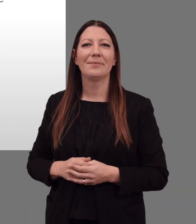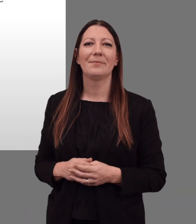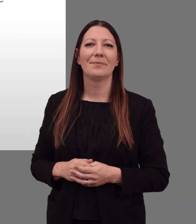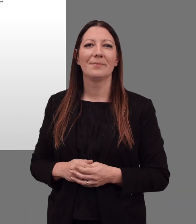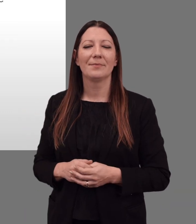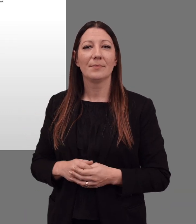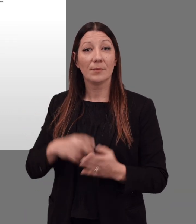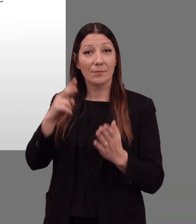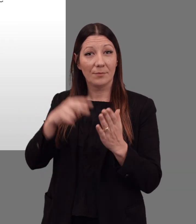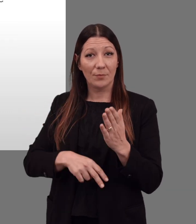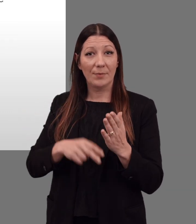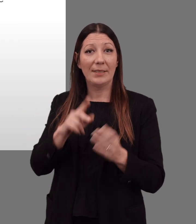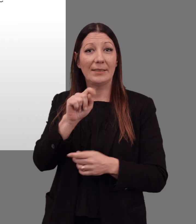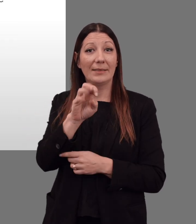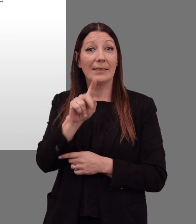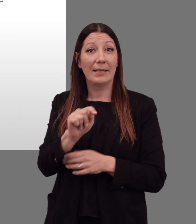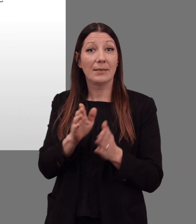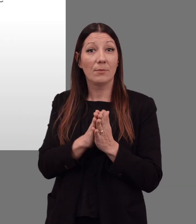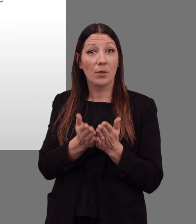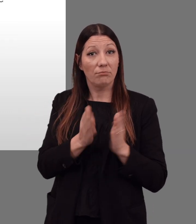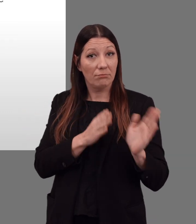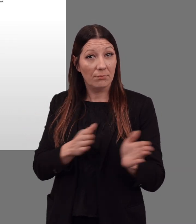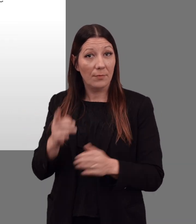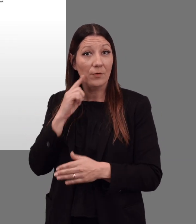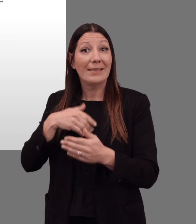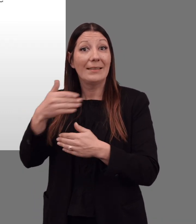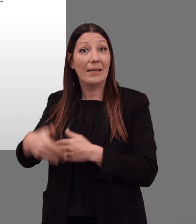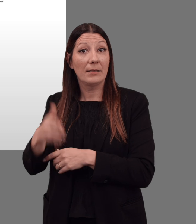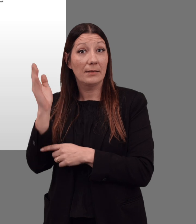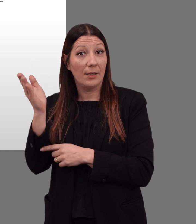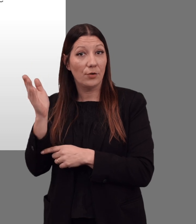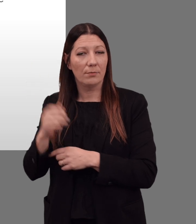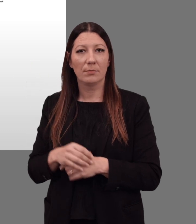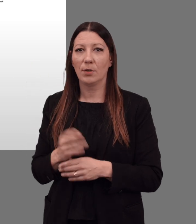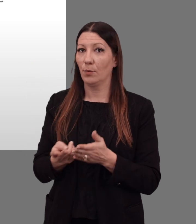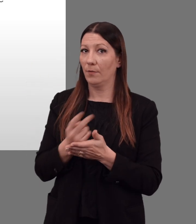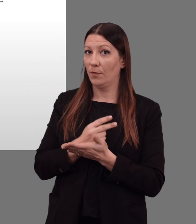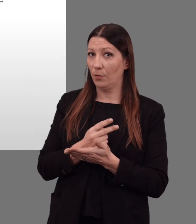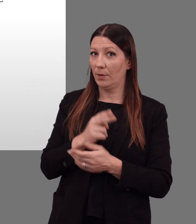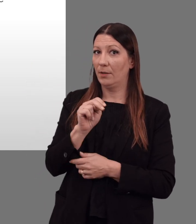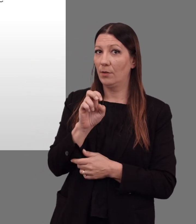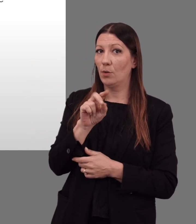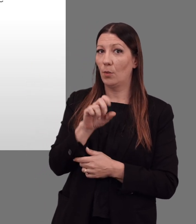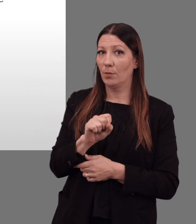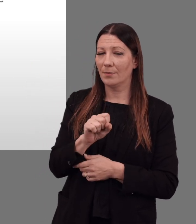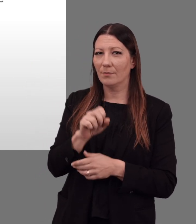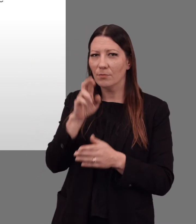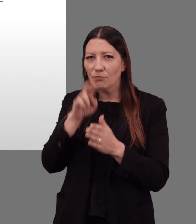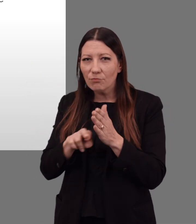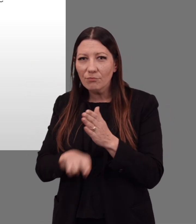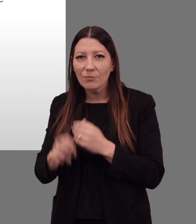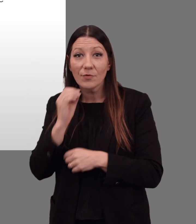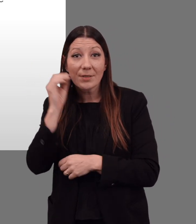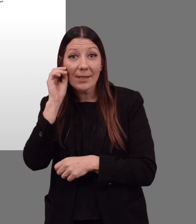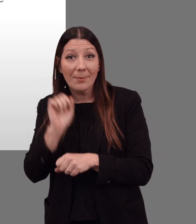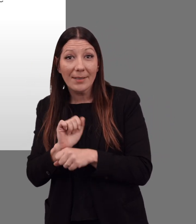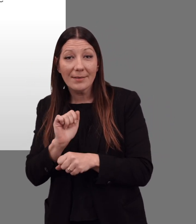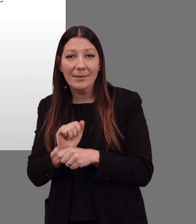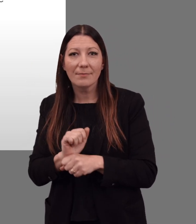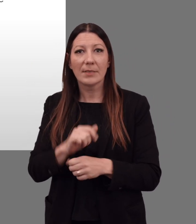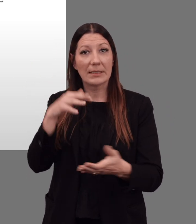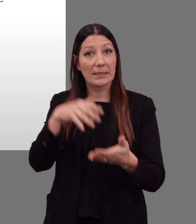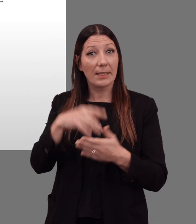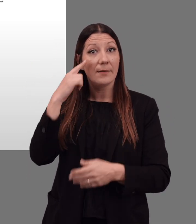You should be reading your textbook in anticipation of the next lecture, reviewing your lecture notes, researching for assignments, studying